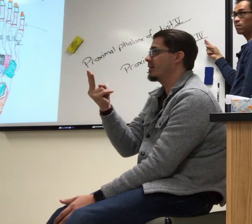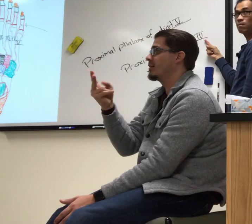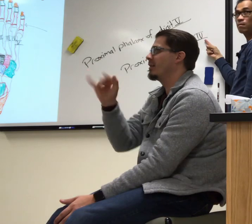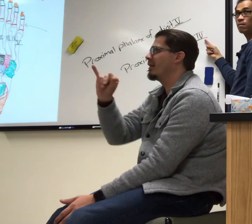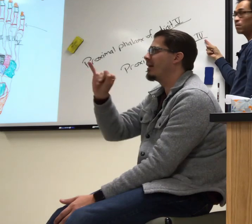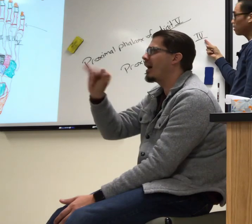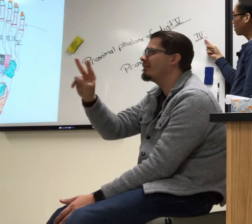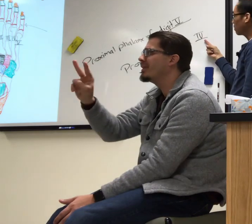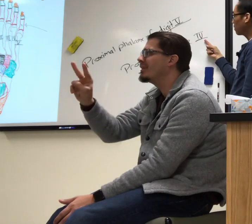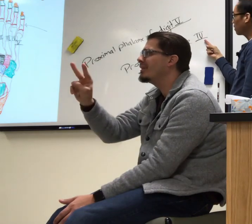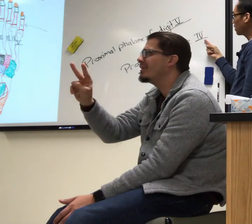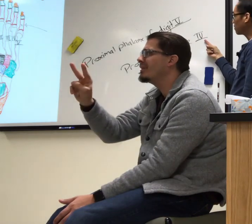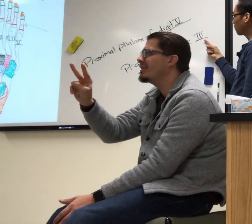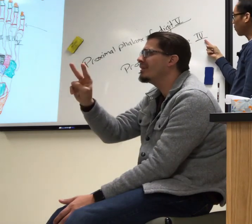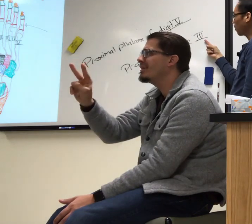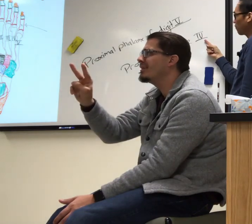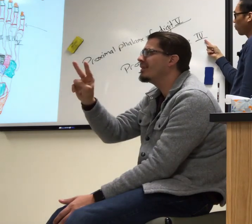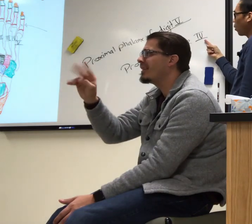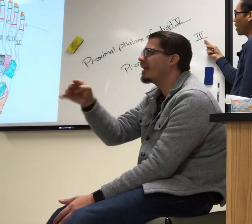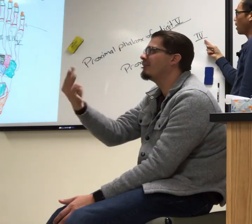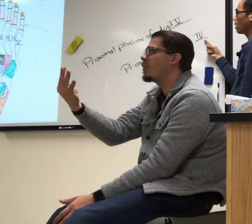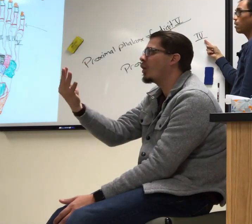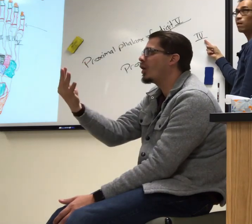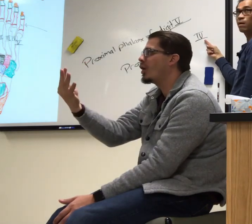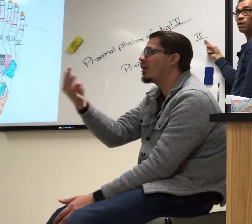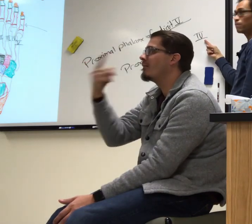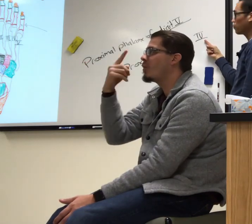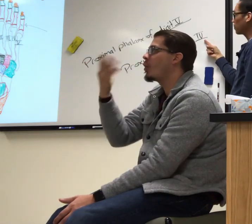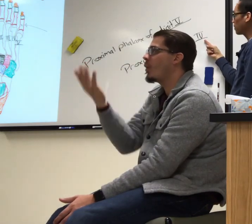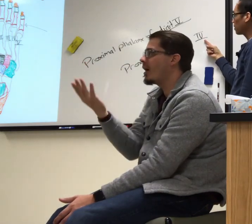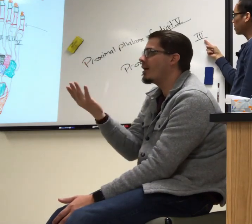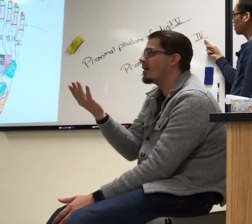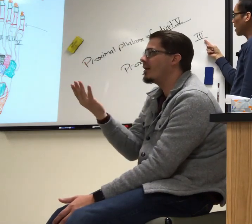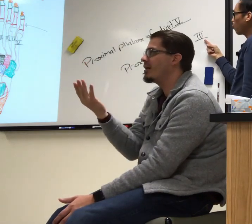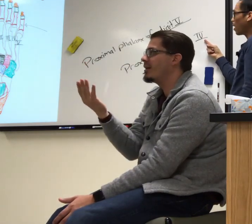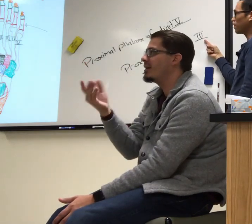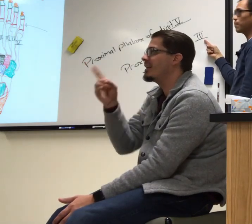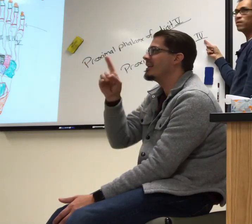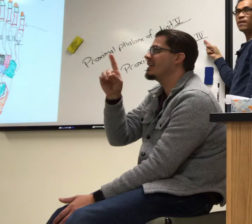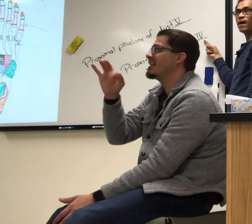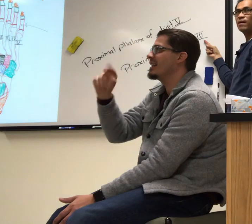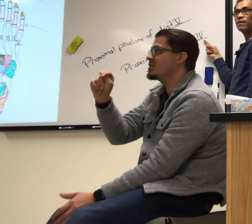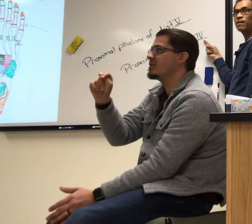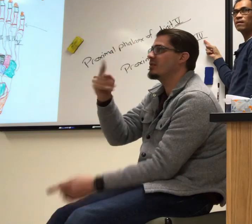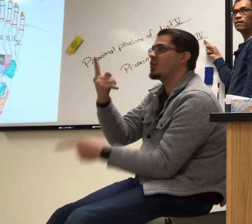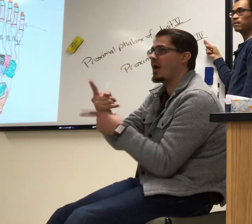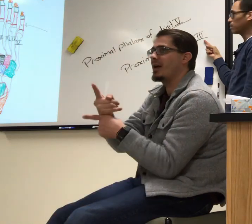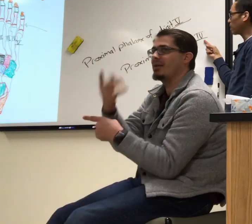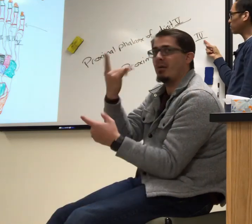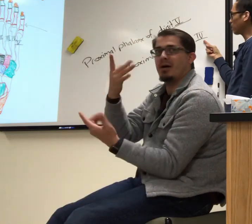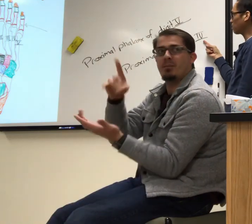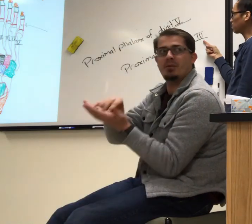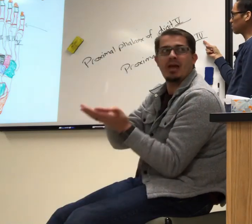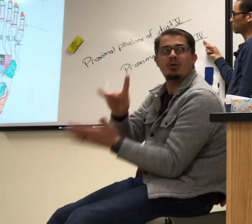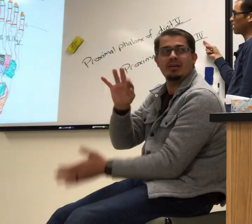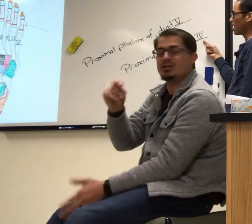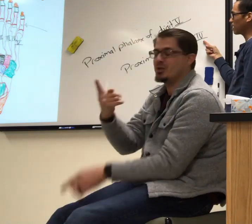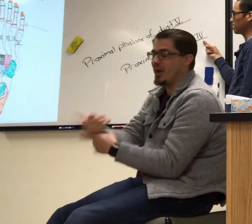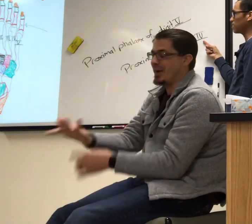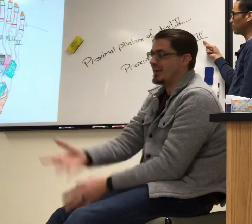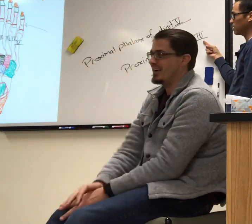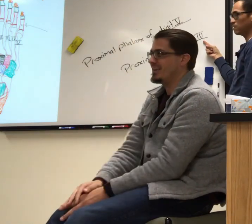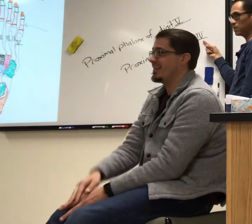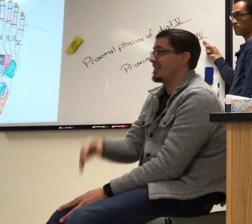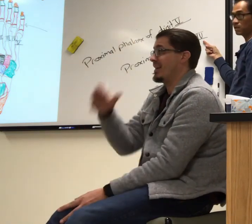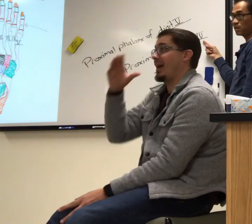IV? It's 4, but for what? Yeah, why did they put that? I was like, oh, yeah,